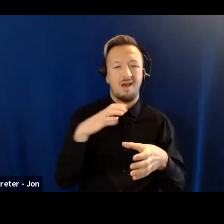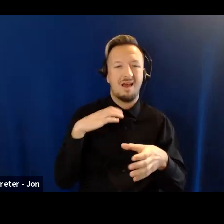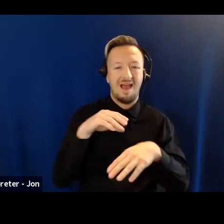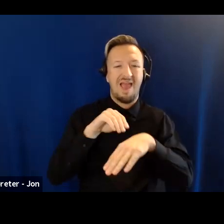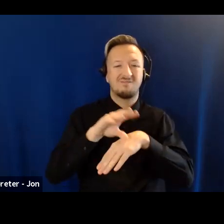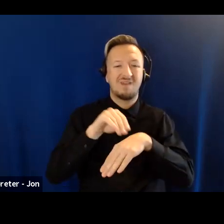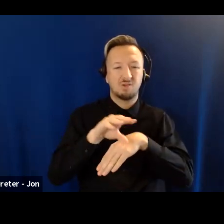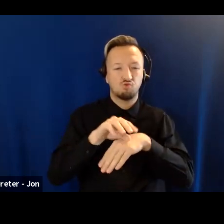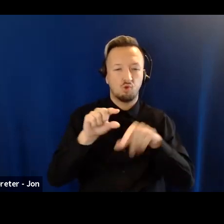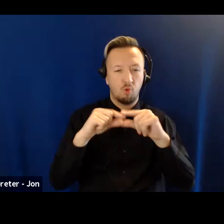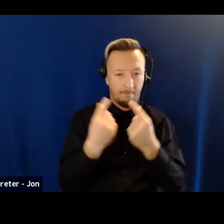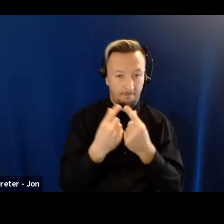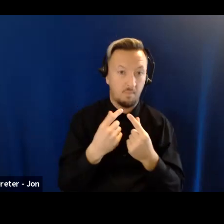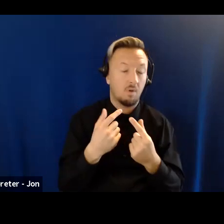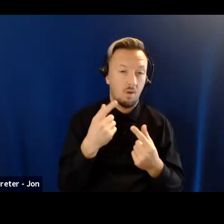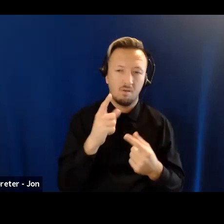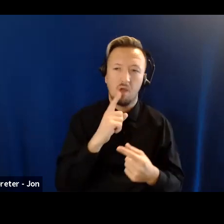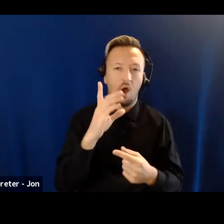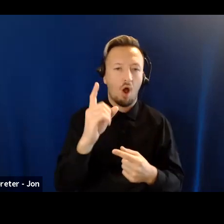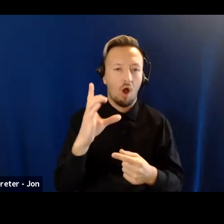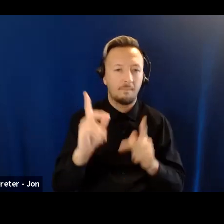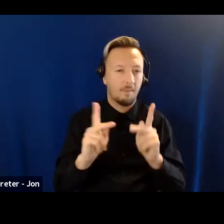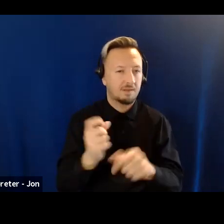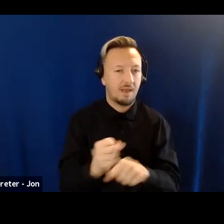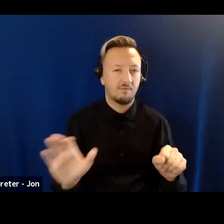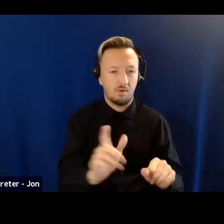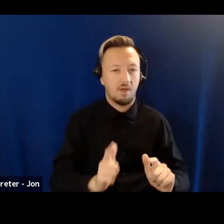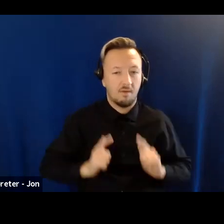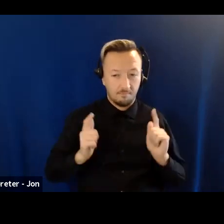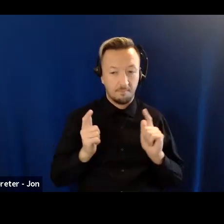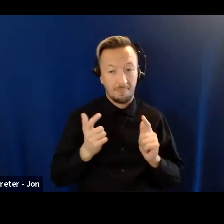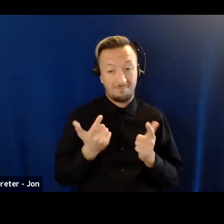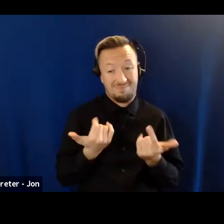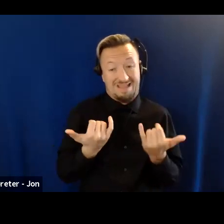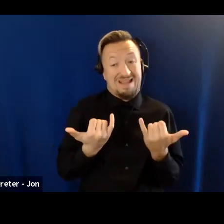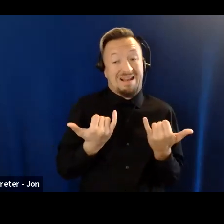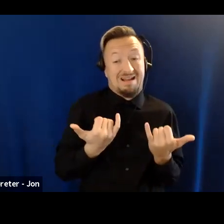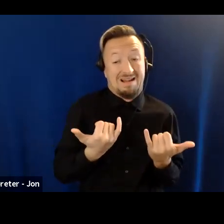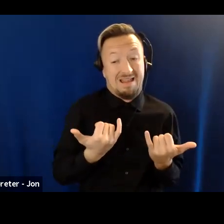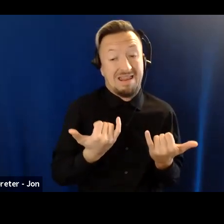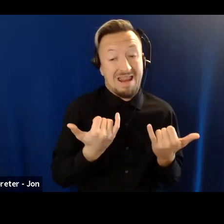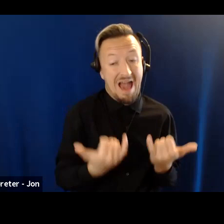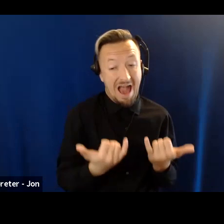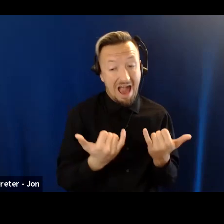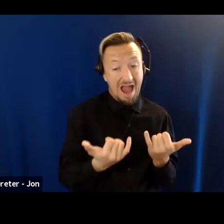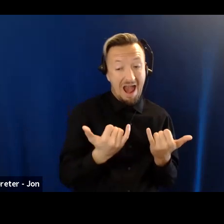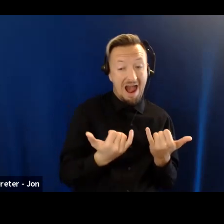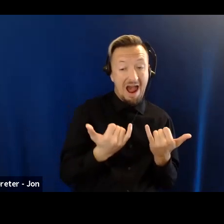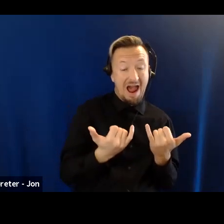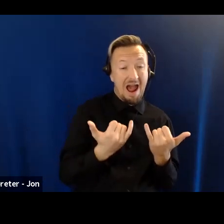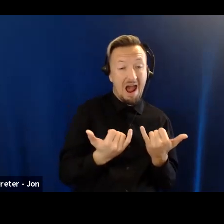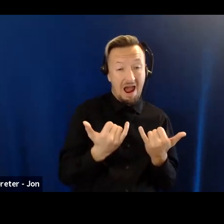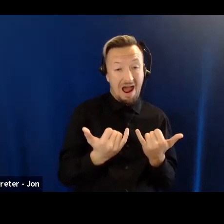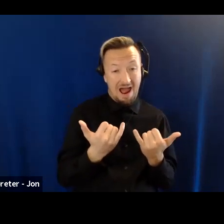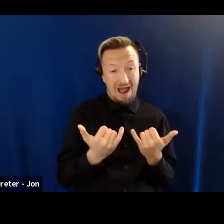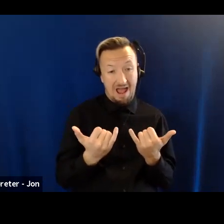by the collaboration. Now through this pandemic, we see that emergency management at the